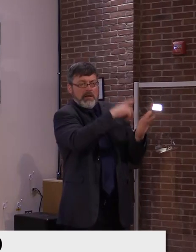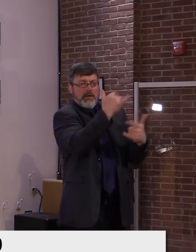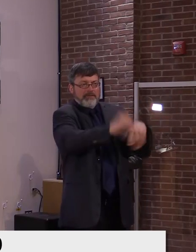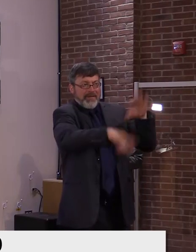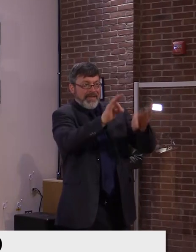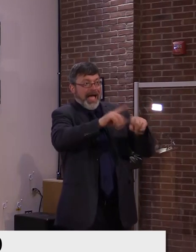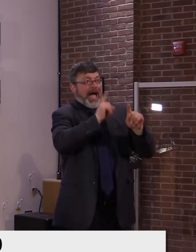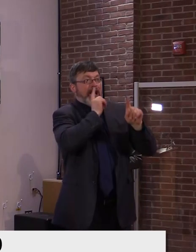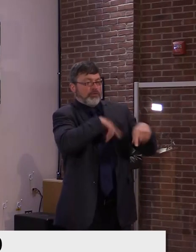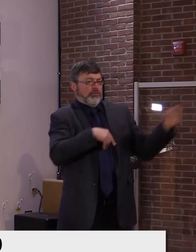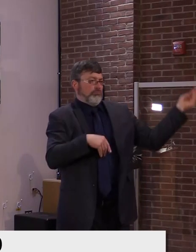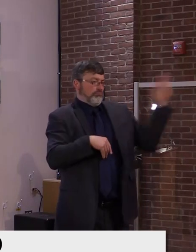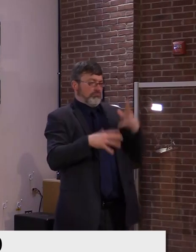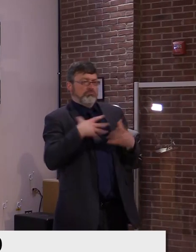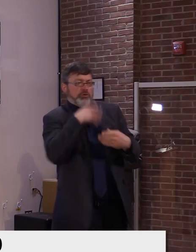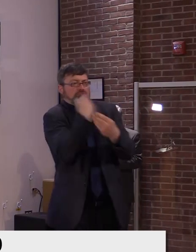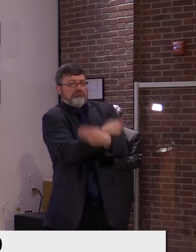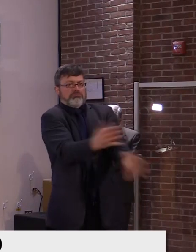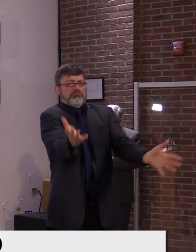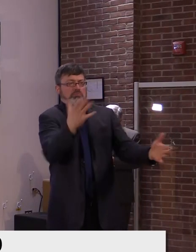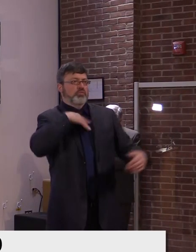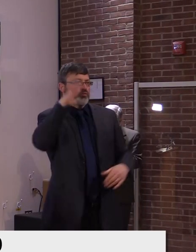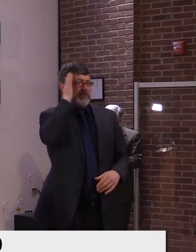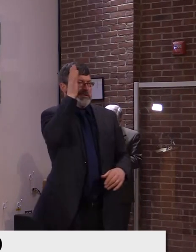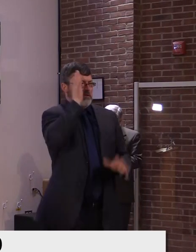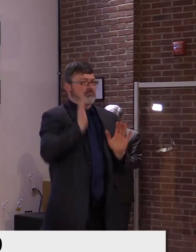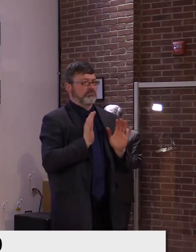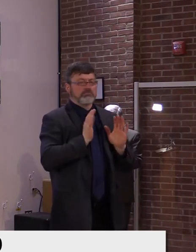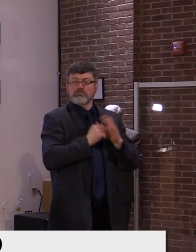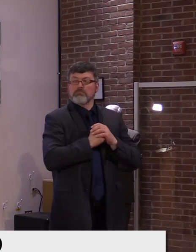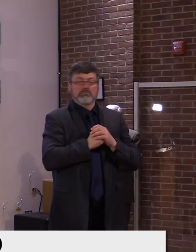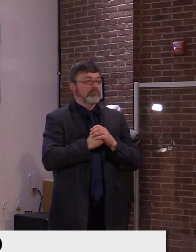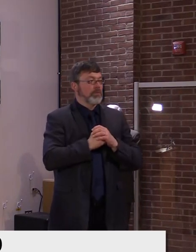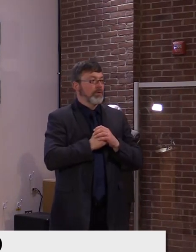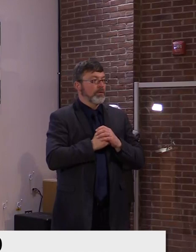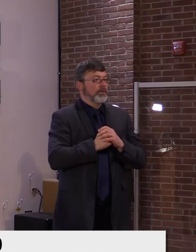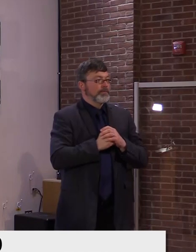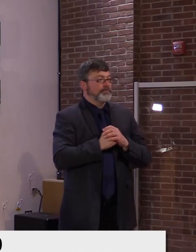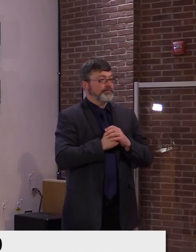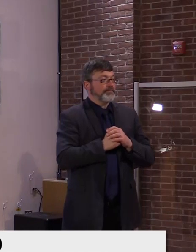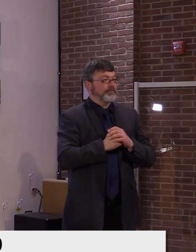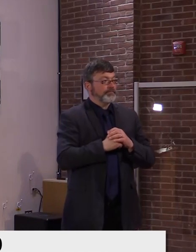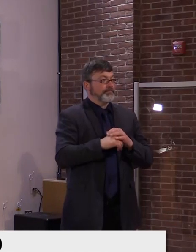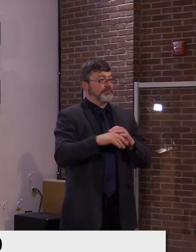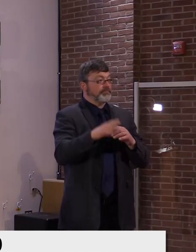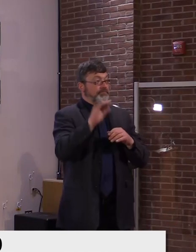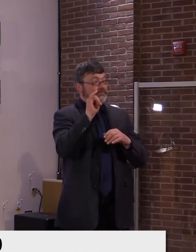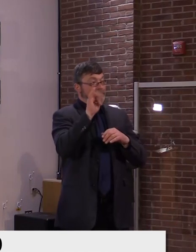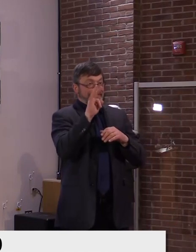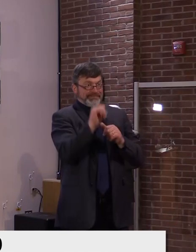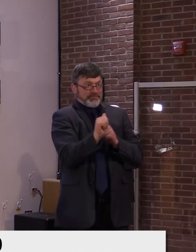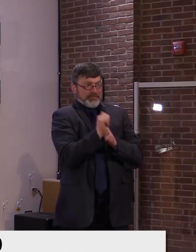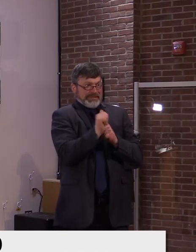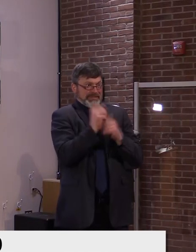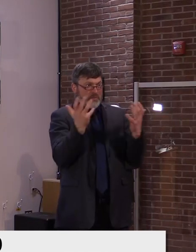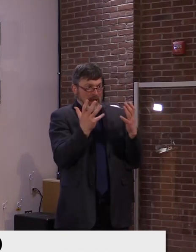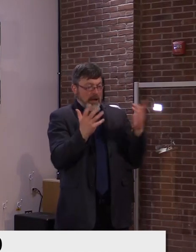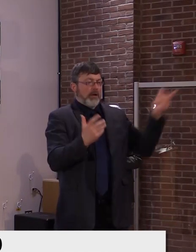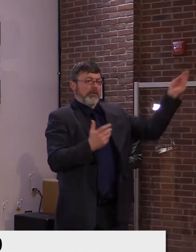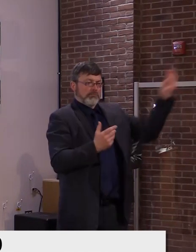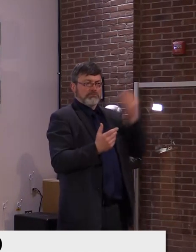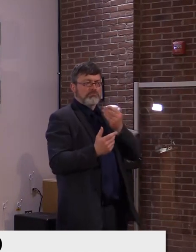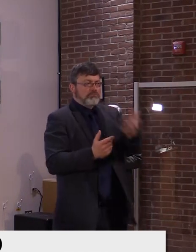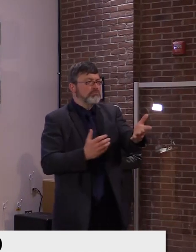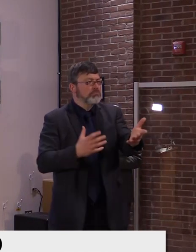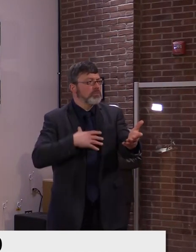certain part of the audience of people who might get one of these vaccines or another, it'll become part of the protocol of